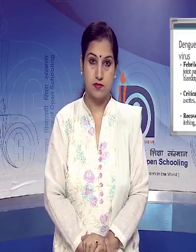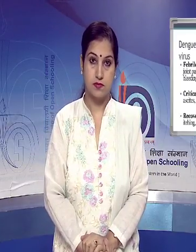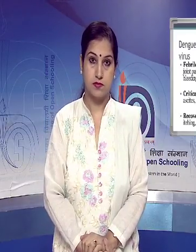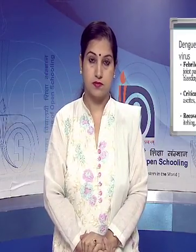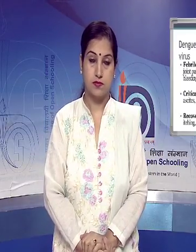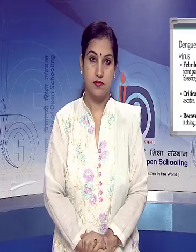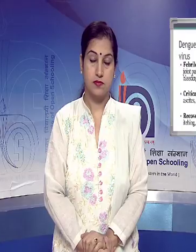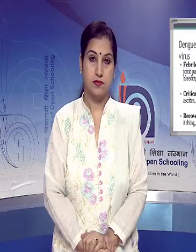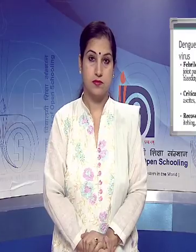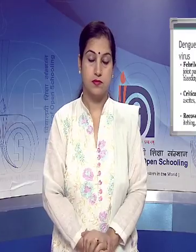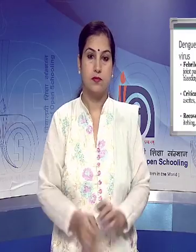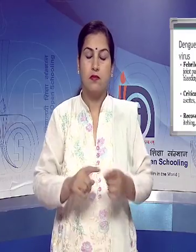It has sudden onset fever,